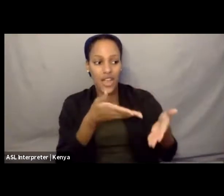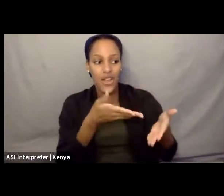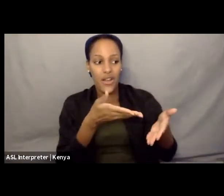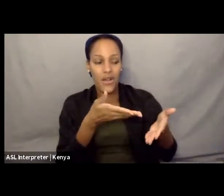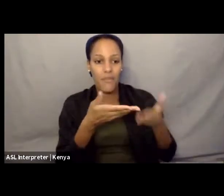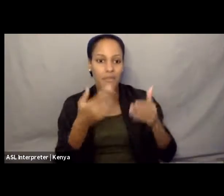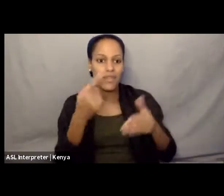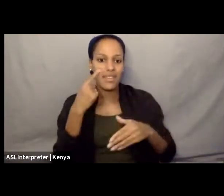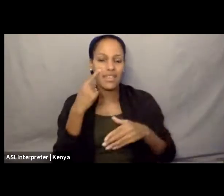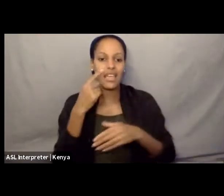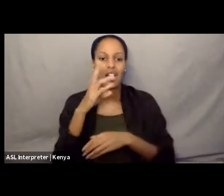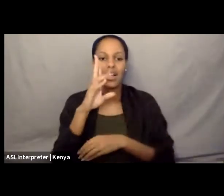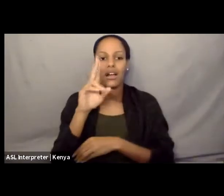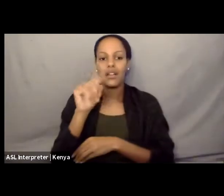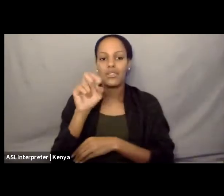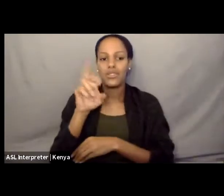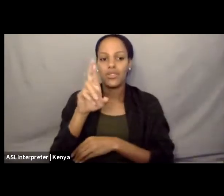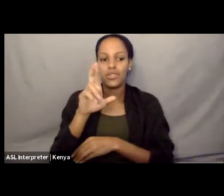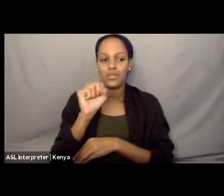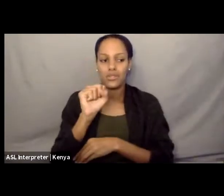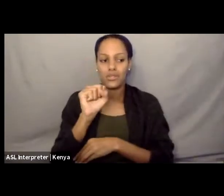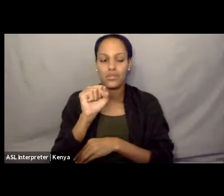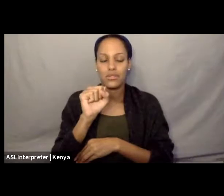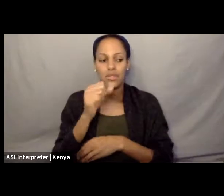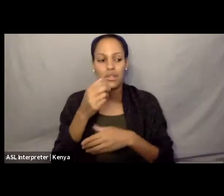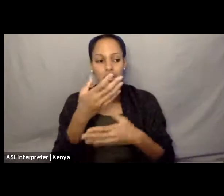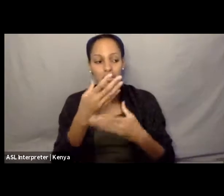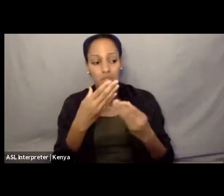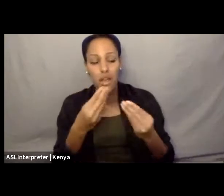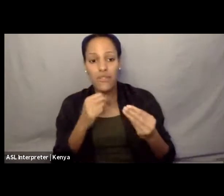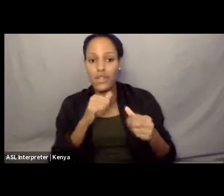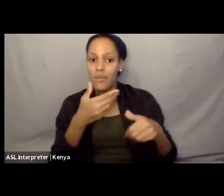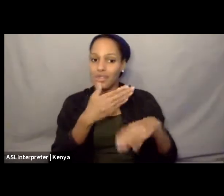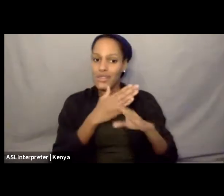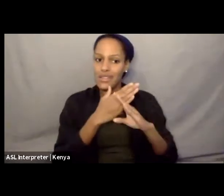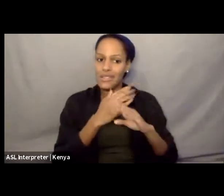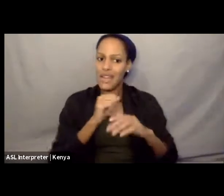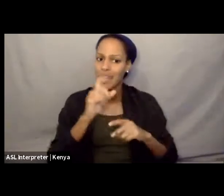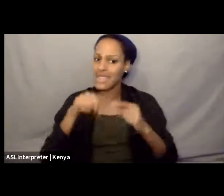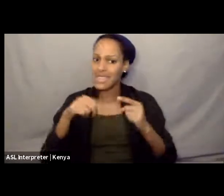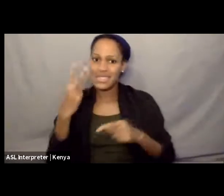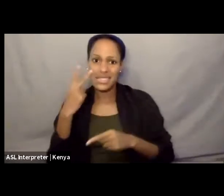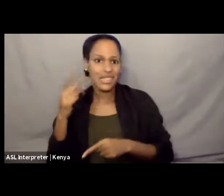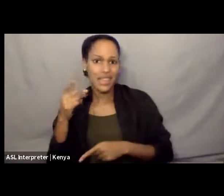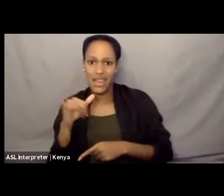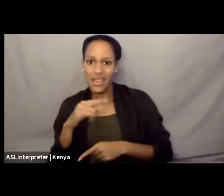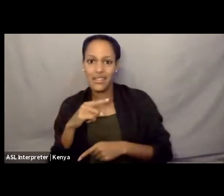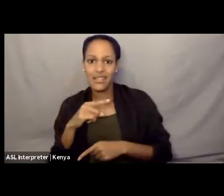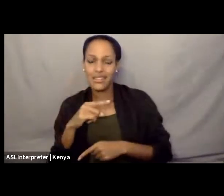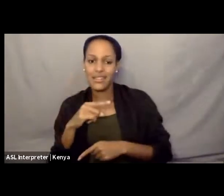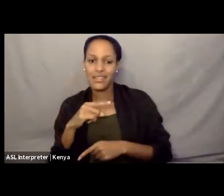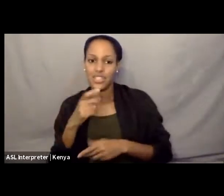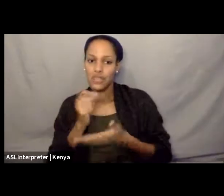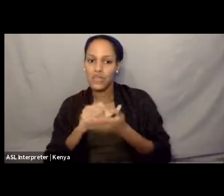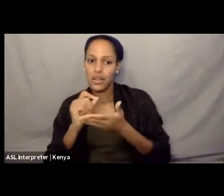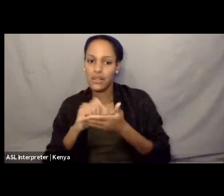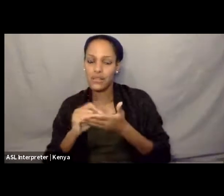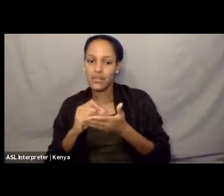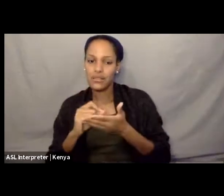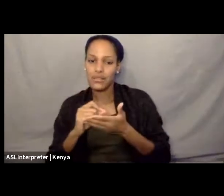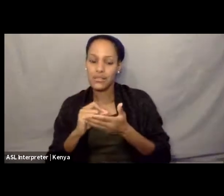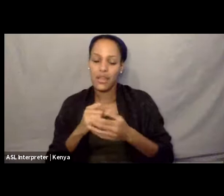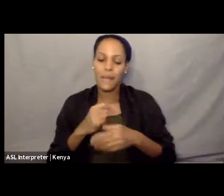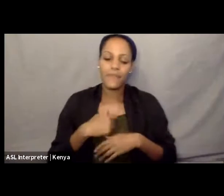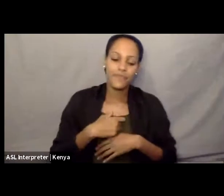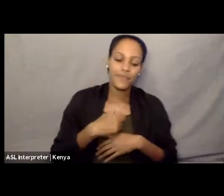hid, something soft and unprotected I shouldn't see, she writes. I watched myself